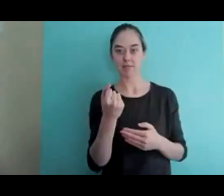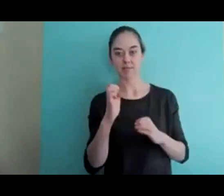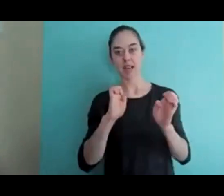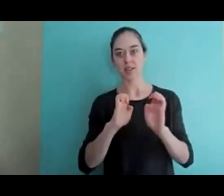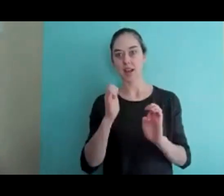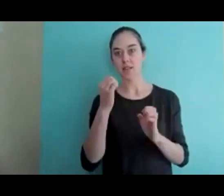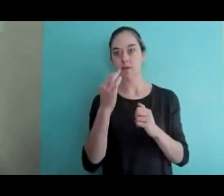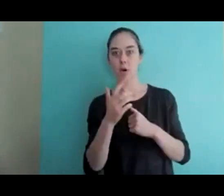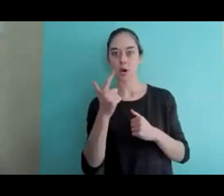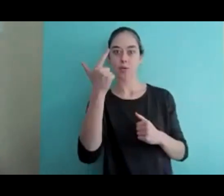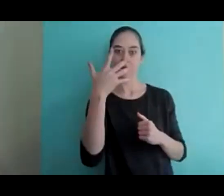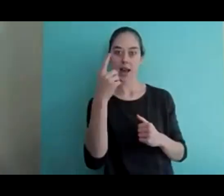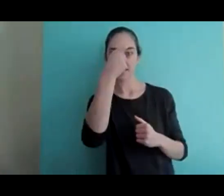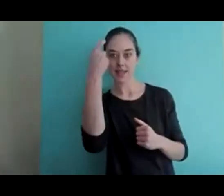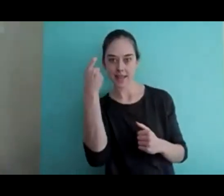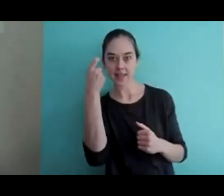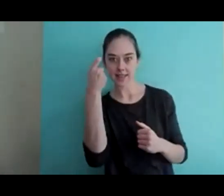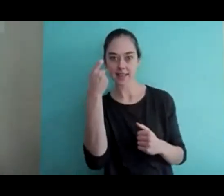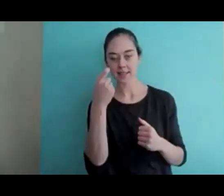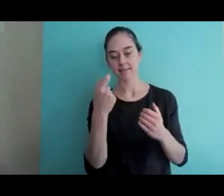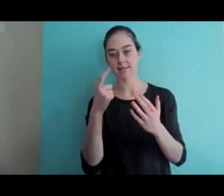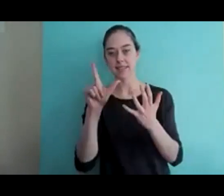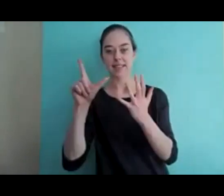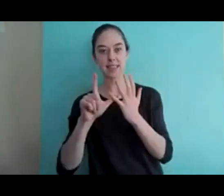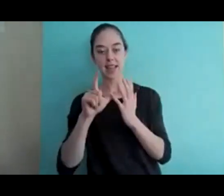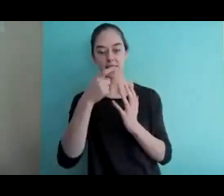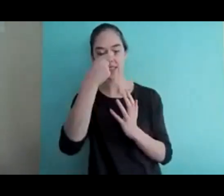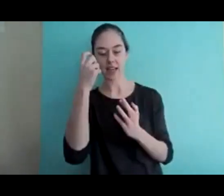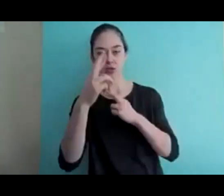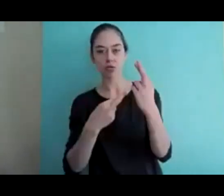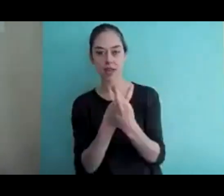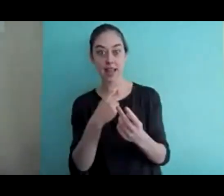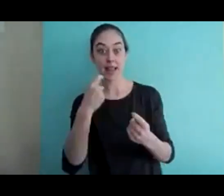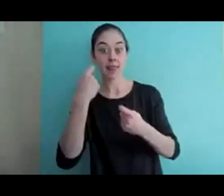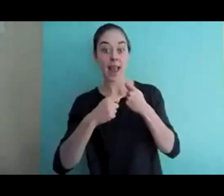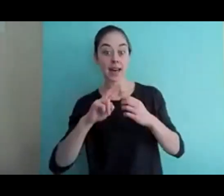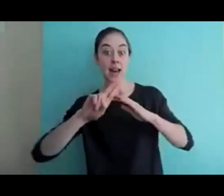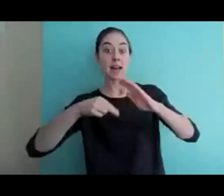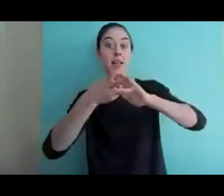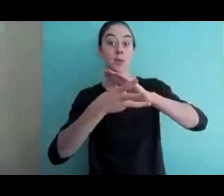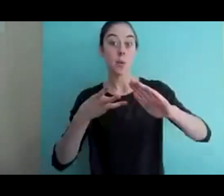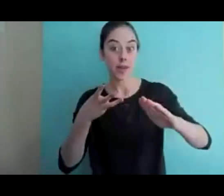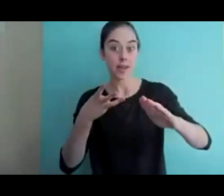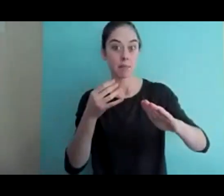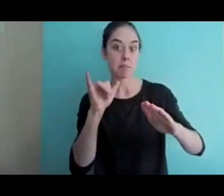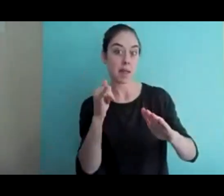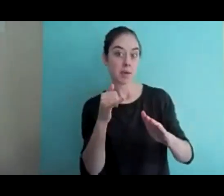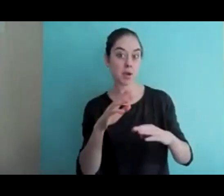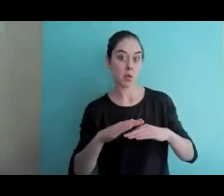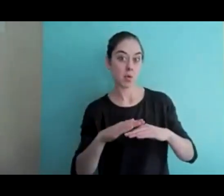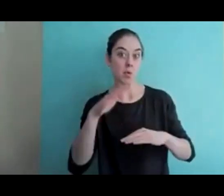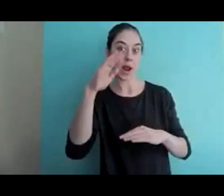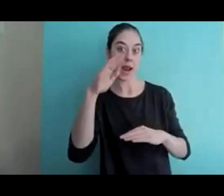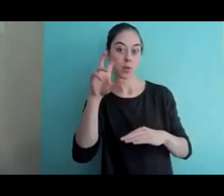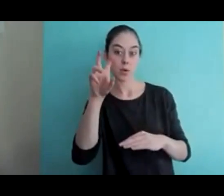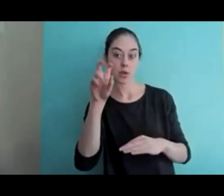rest. And then next week, we might move it up to 30 seconds action. And we keep the 7 seconds